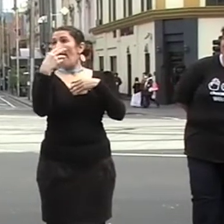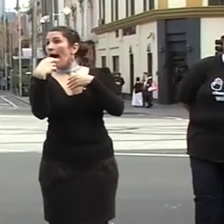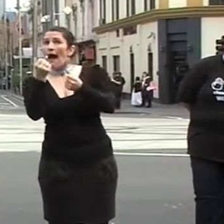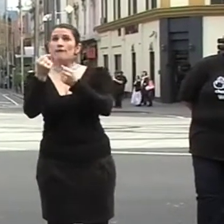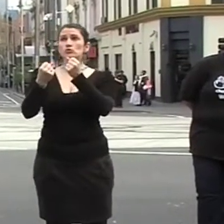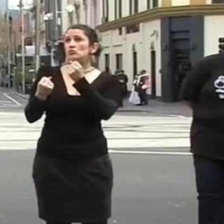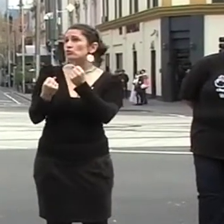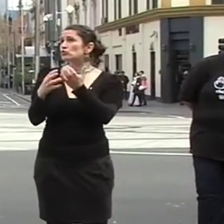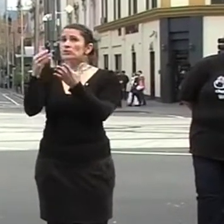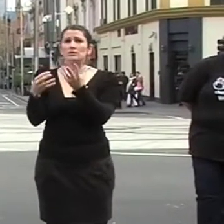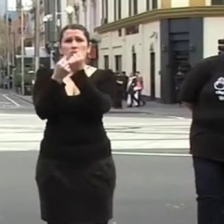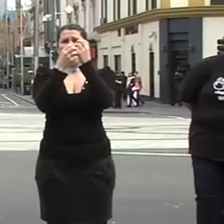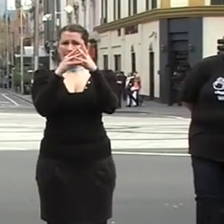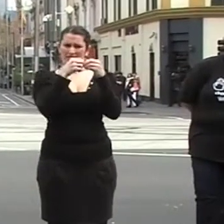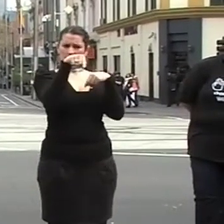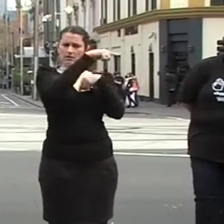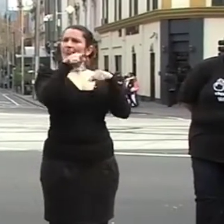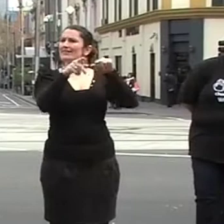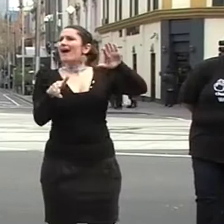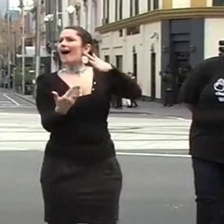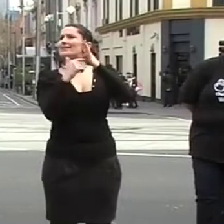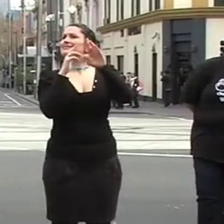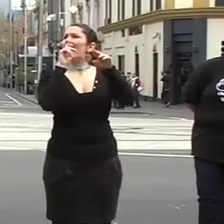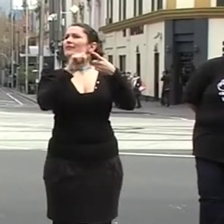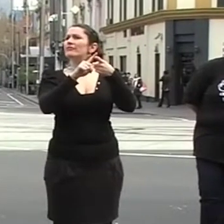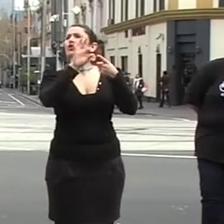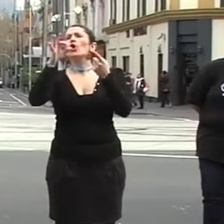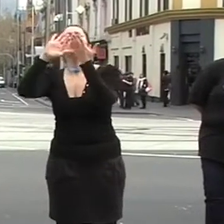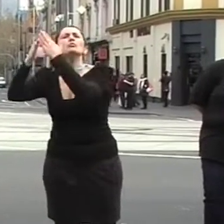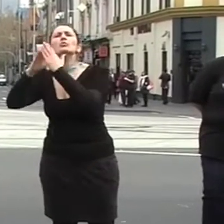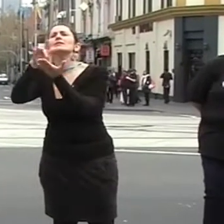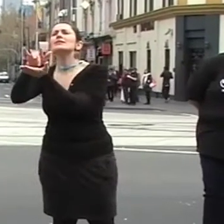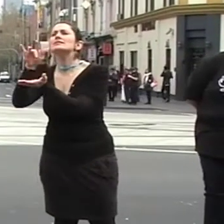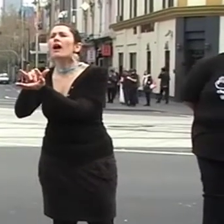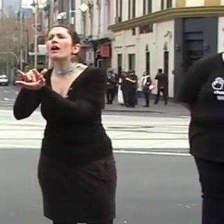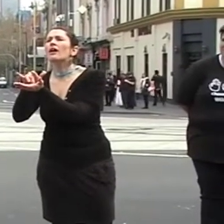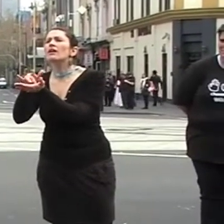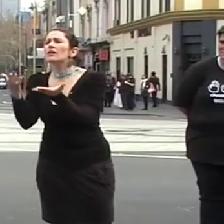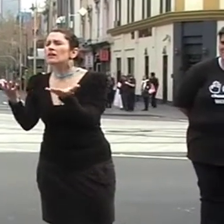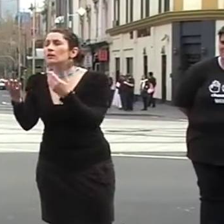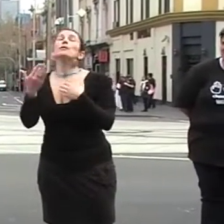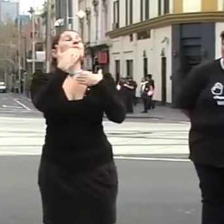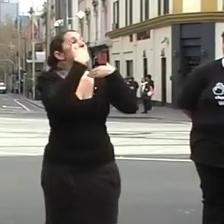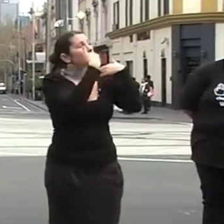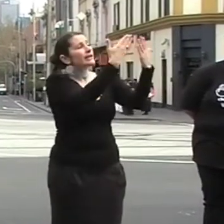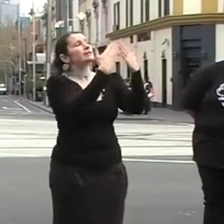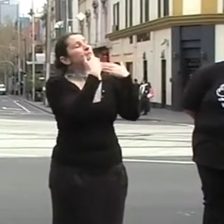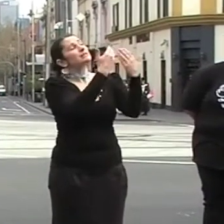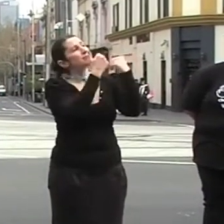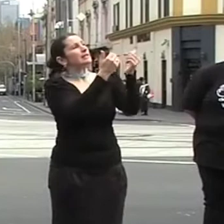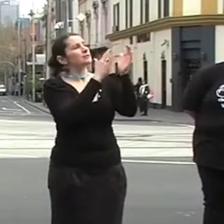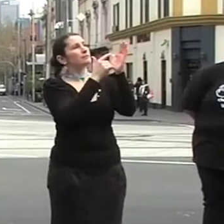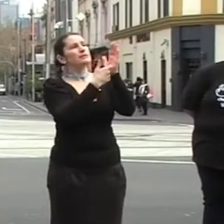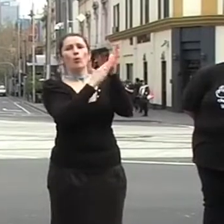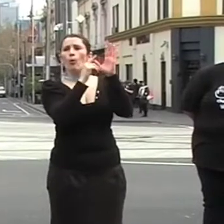Student support is vital, and only an educational institution can provide this. Please, Mr. Hall, help